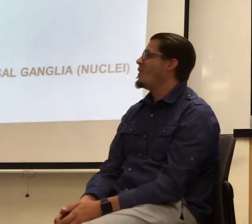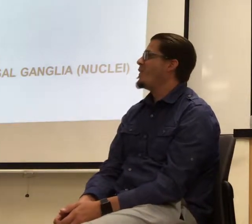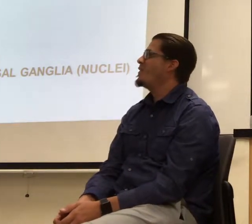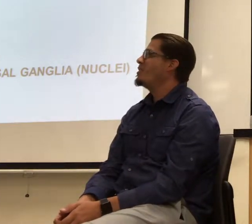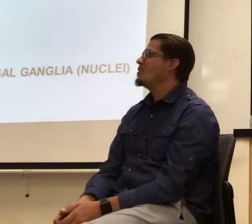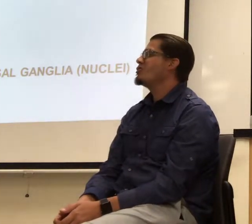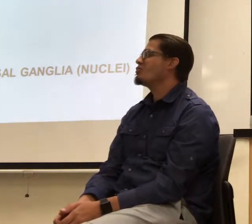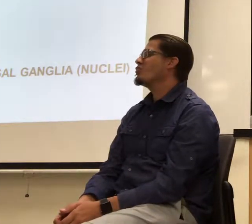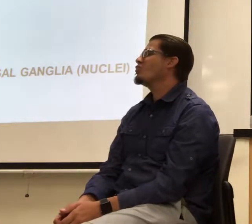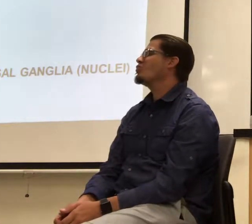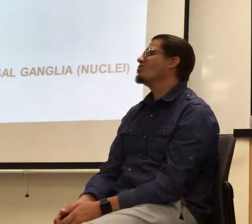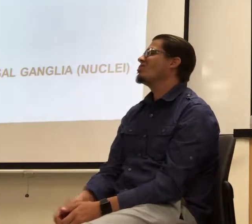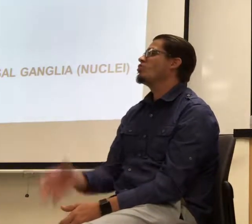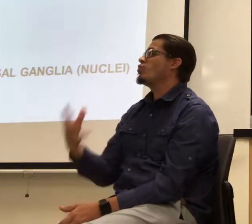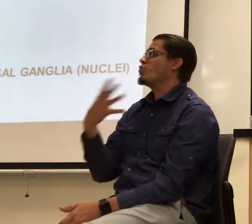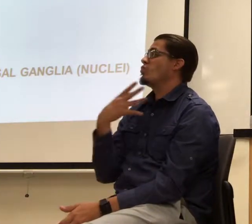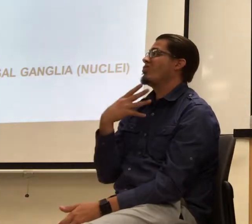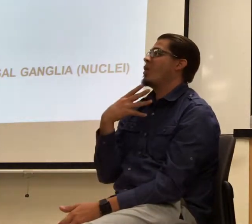white matter of the cerebrum.